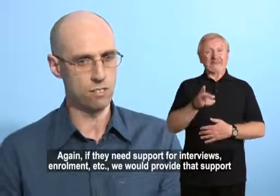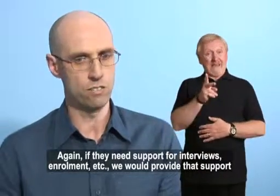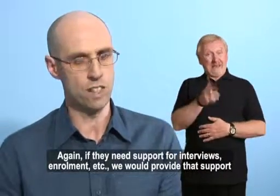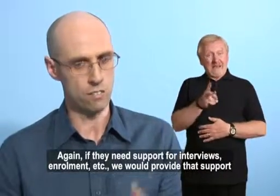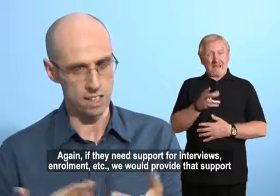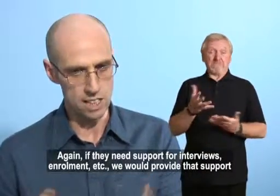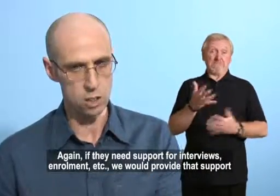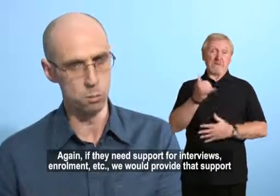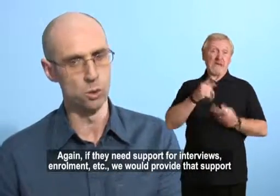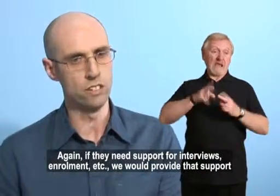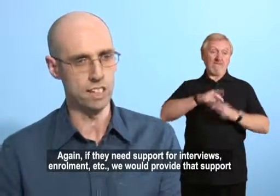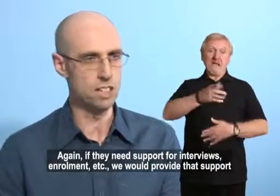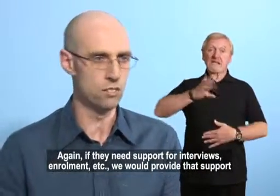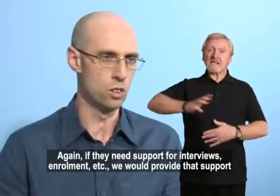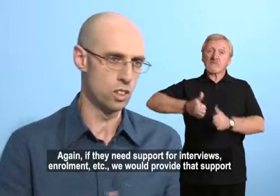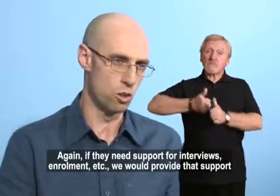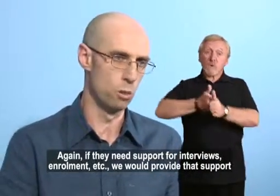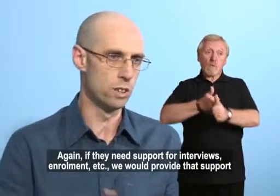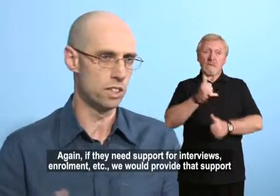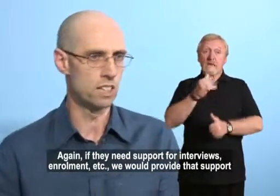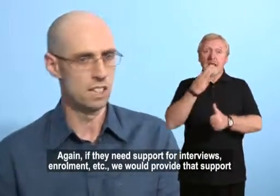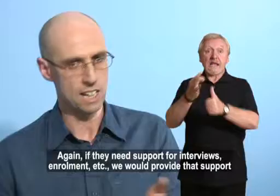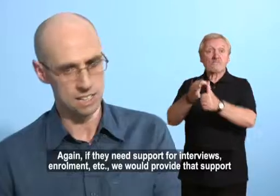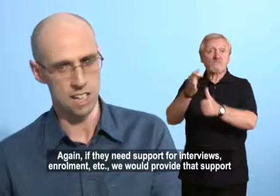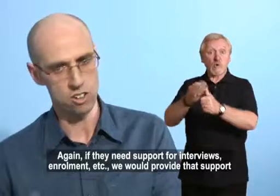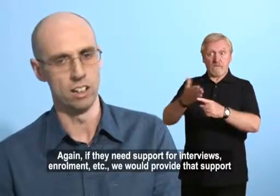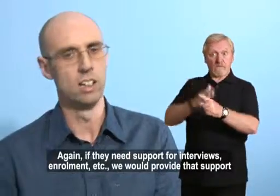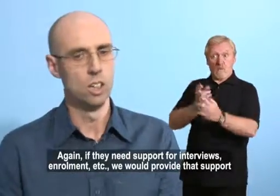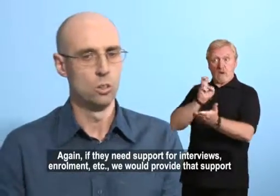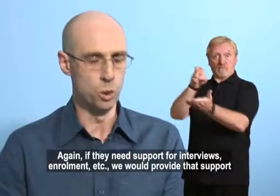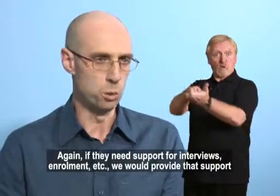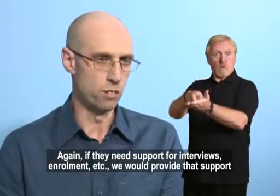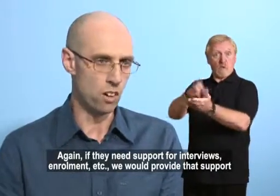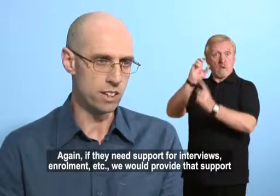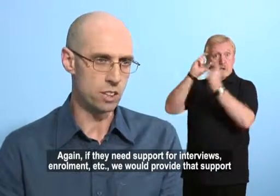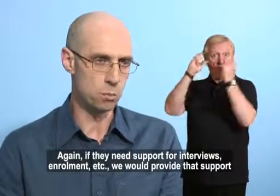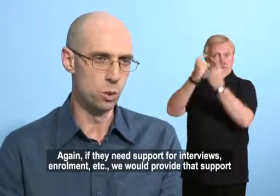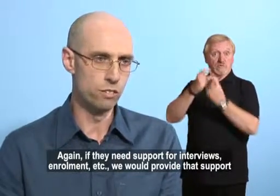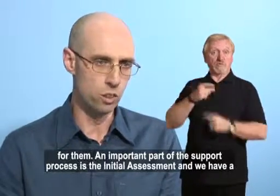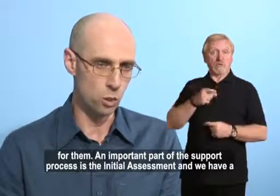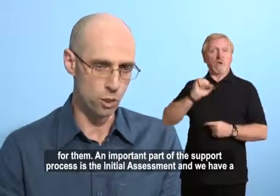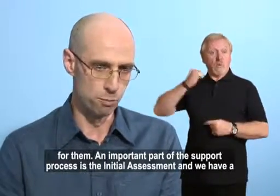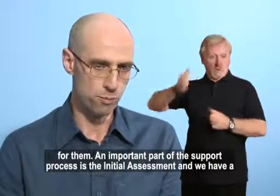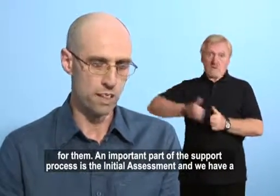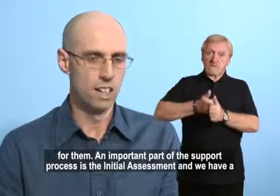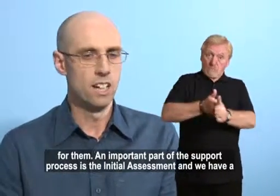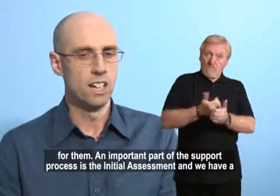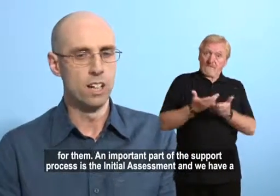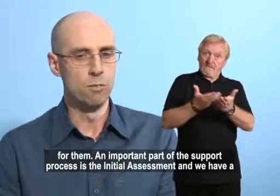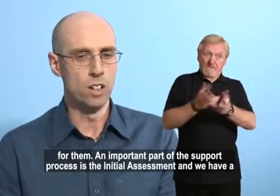Again, if they need support for interviews, enrolment, etc., we would provide that support for